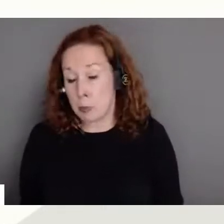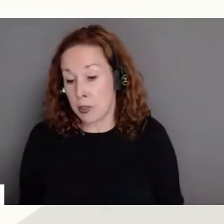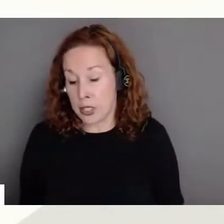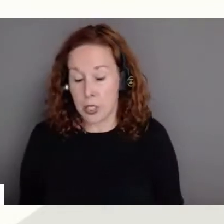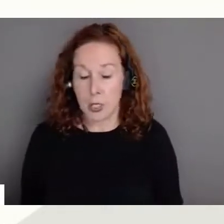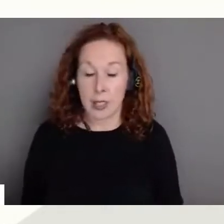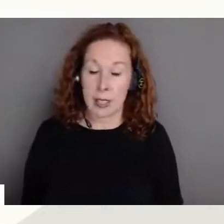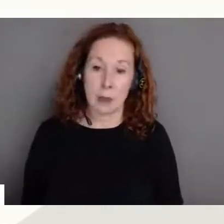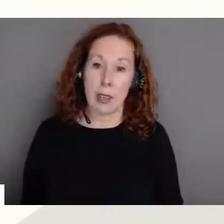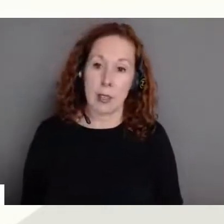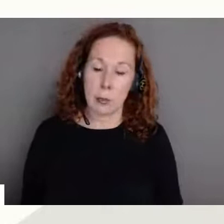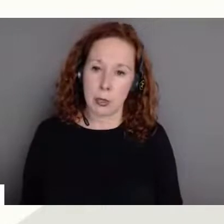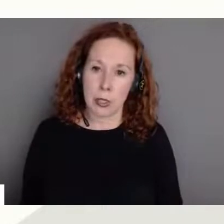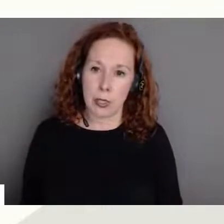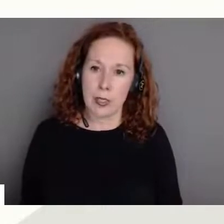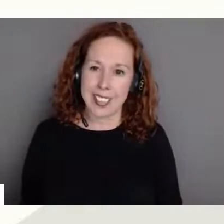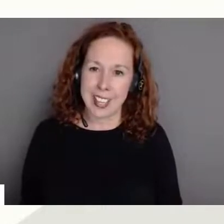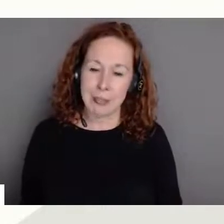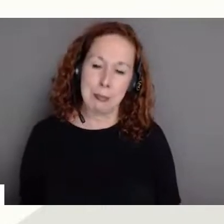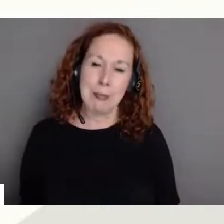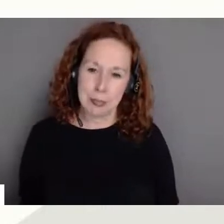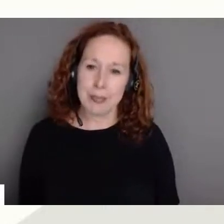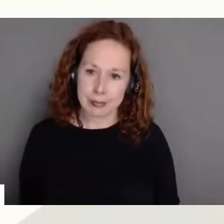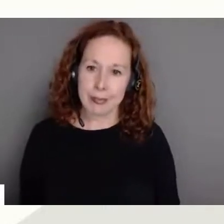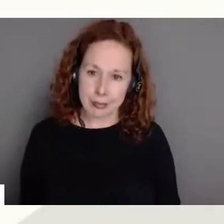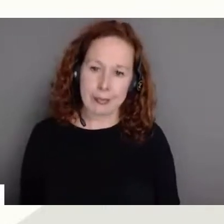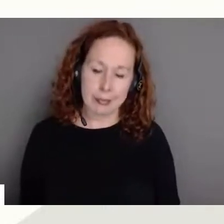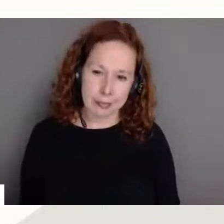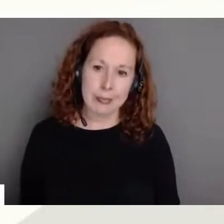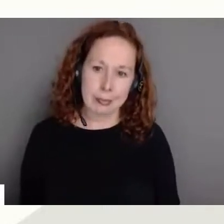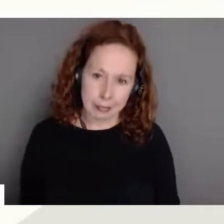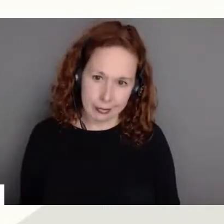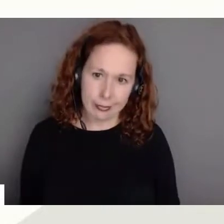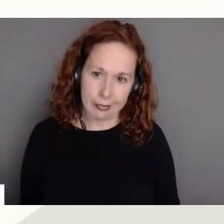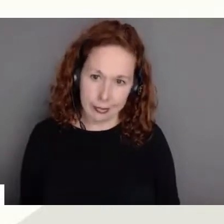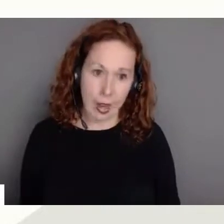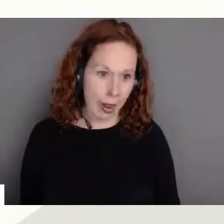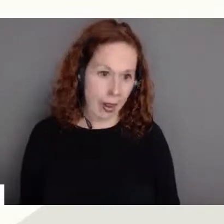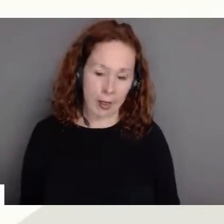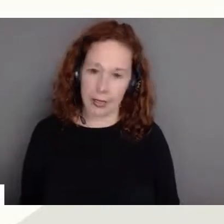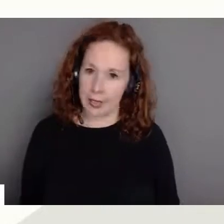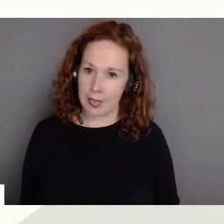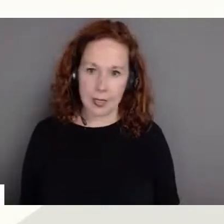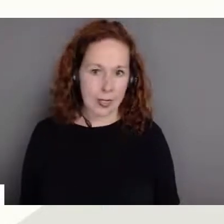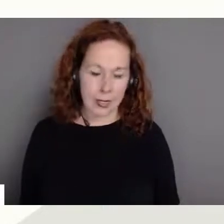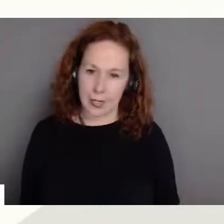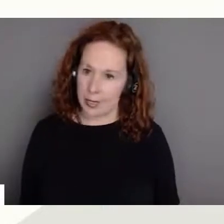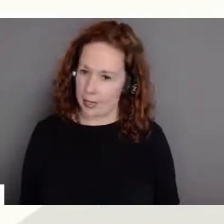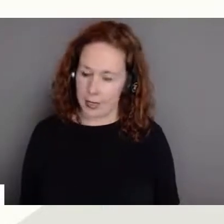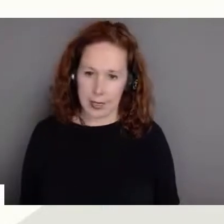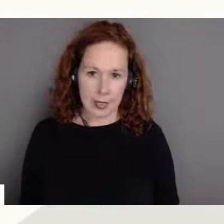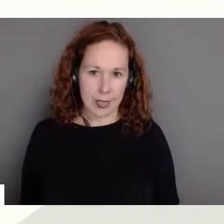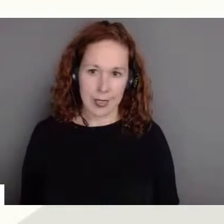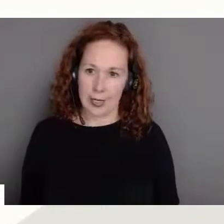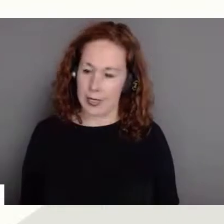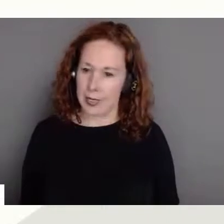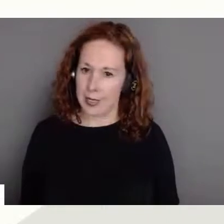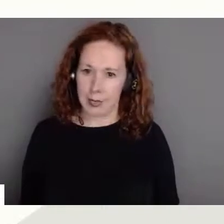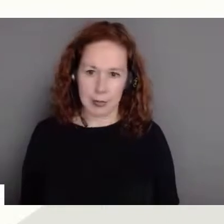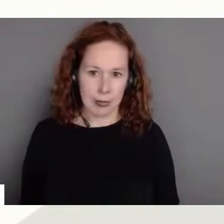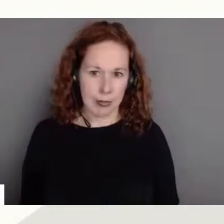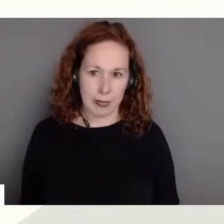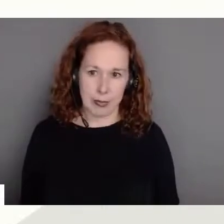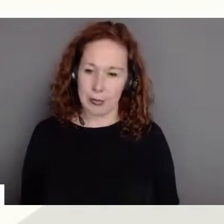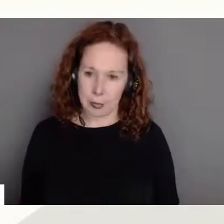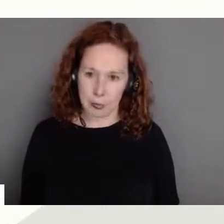both Yeah. professional and personal life. I know. It spills into everywhere, doesn't it? Yeah. When we start working on one area of our life, it goes